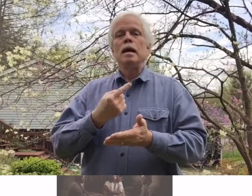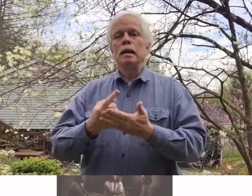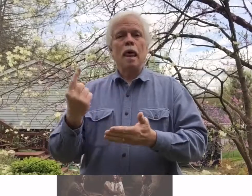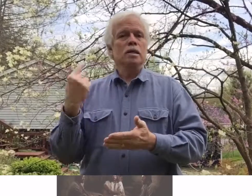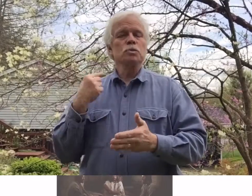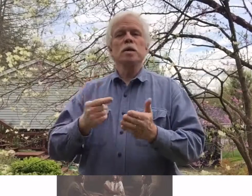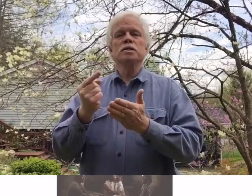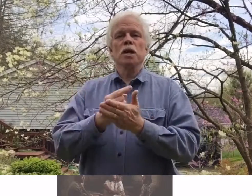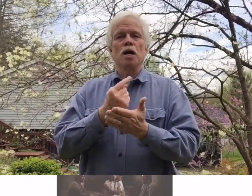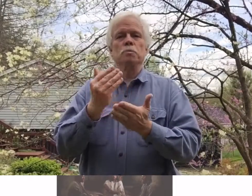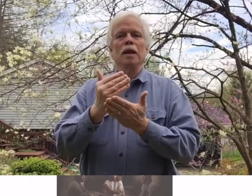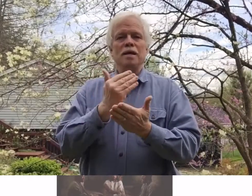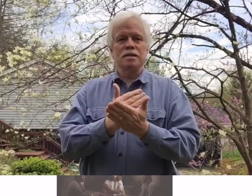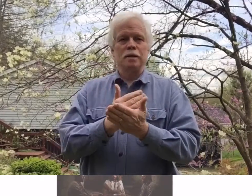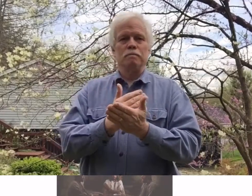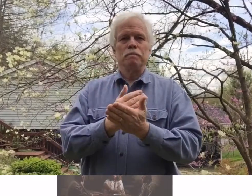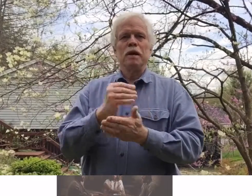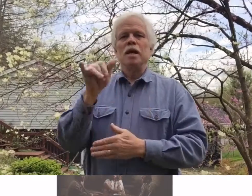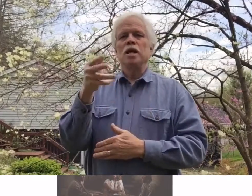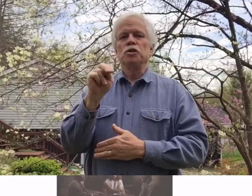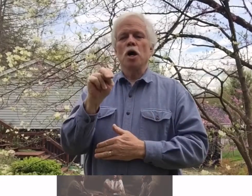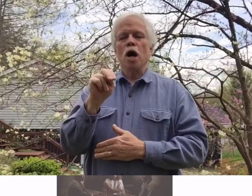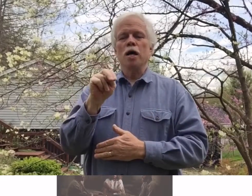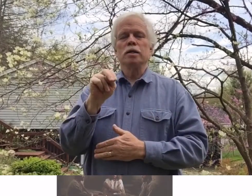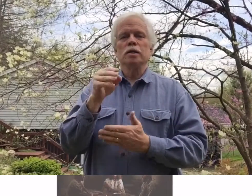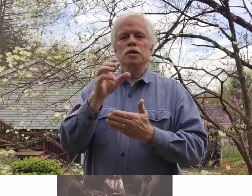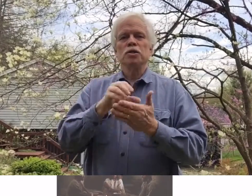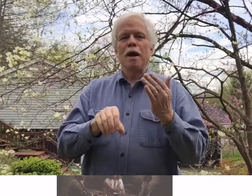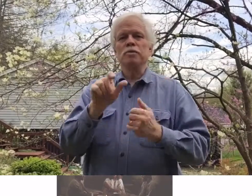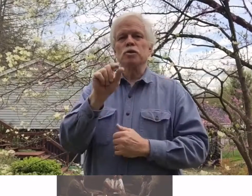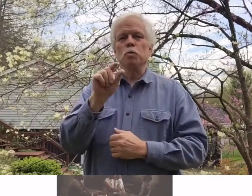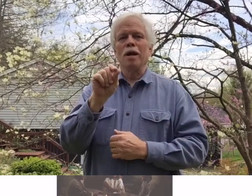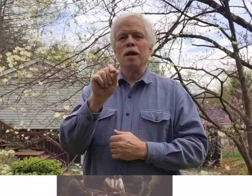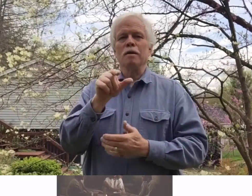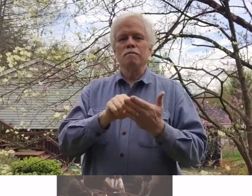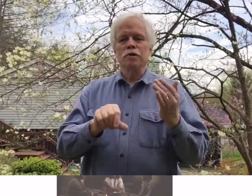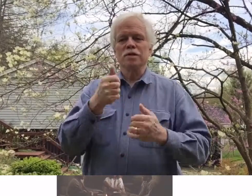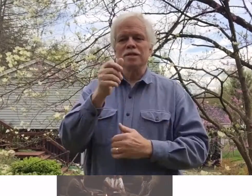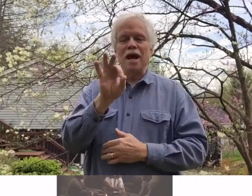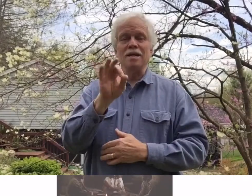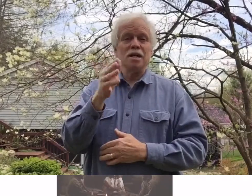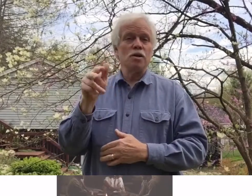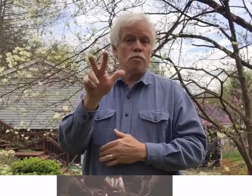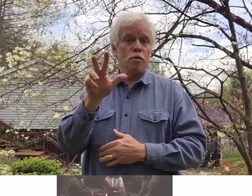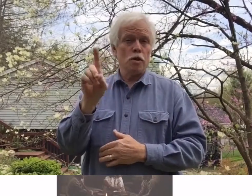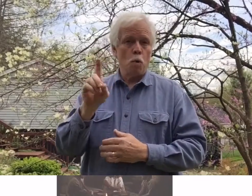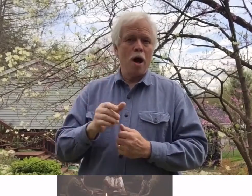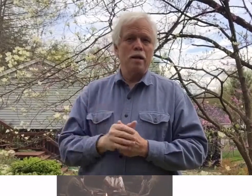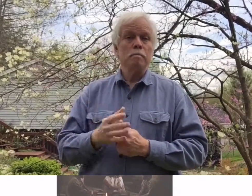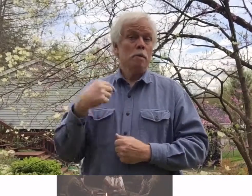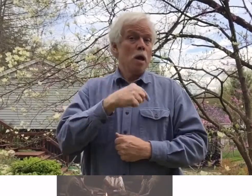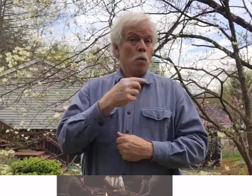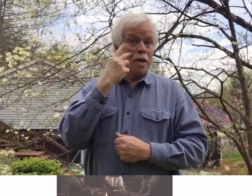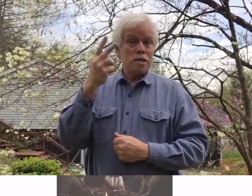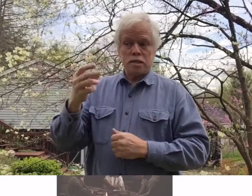In last week's gospel lesson, in John chapter 20, verses 19 to 31, we